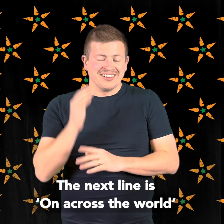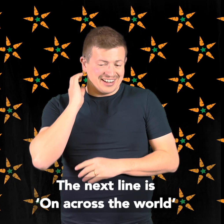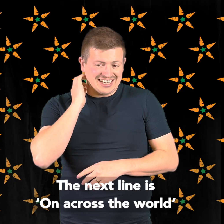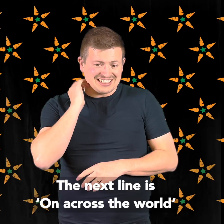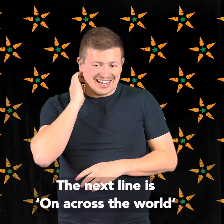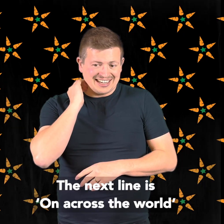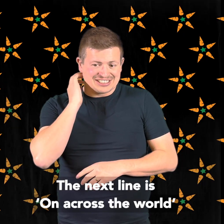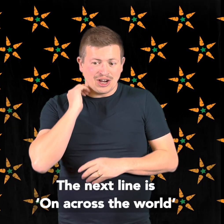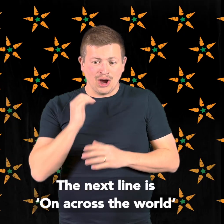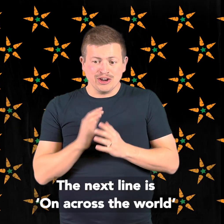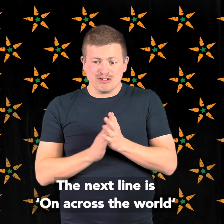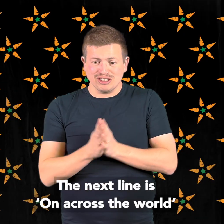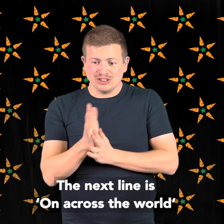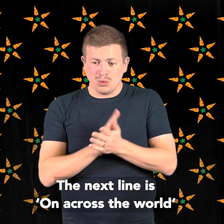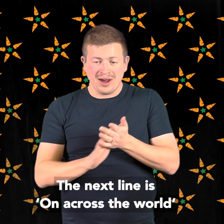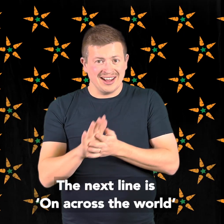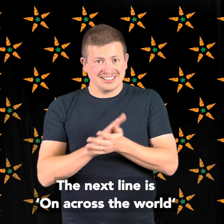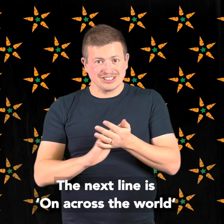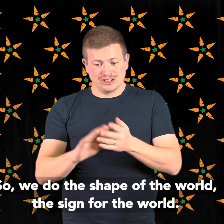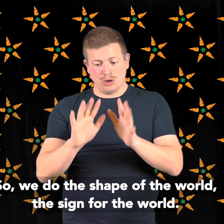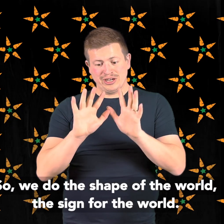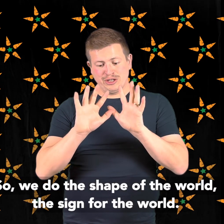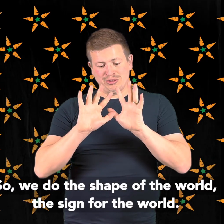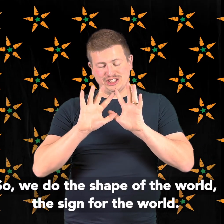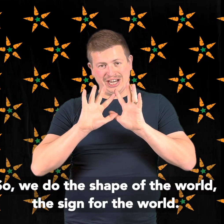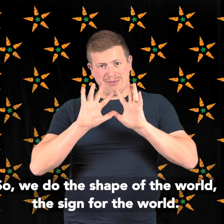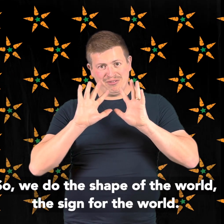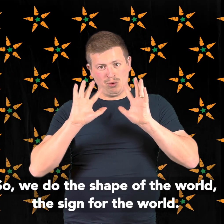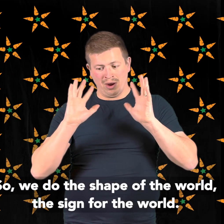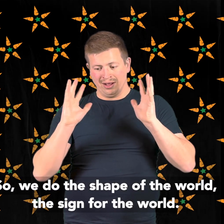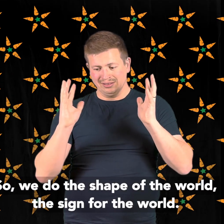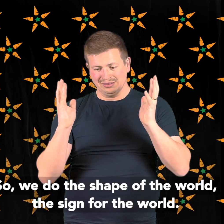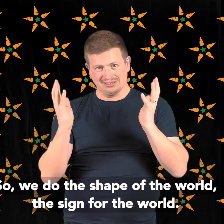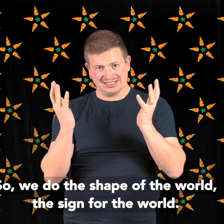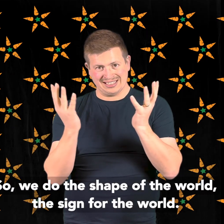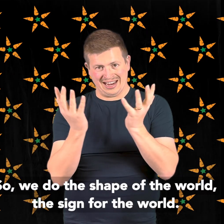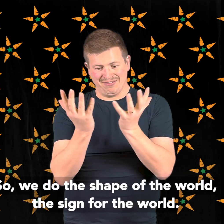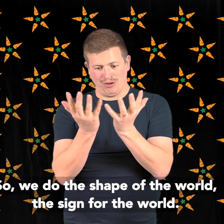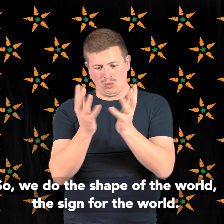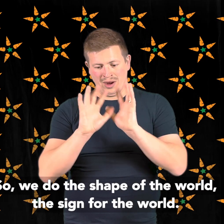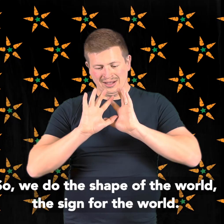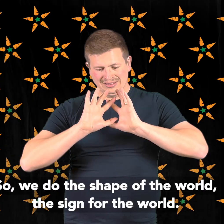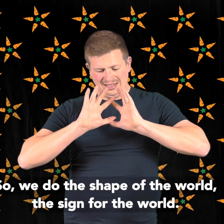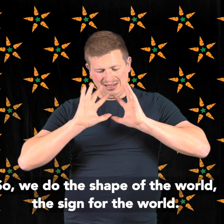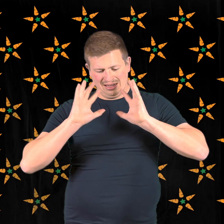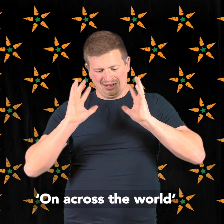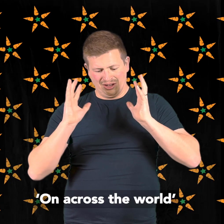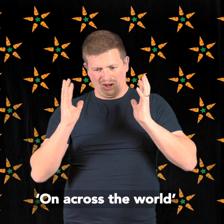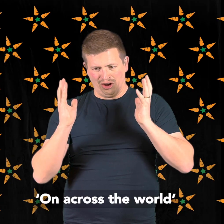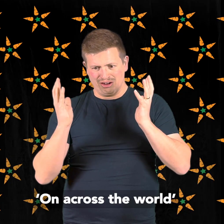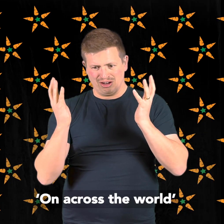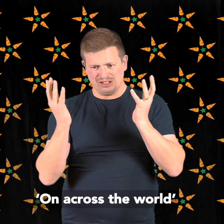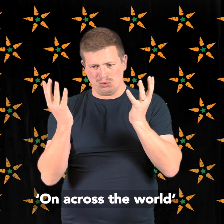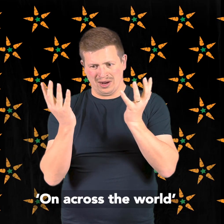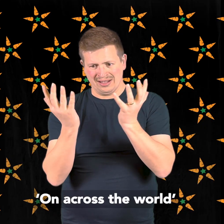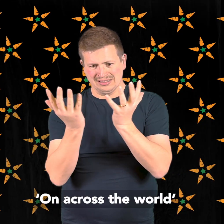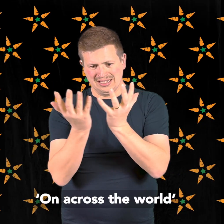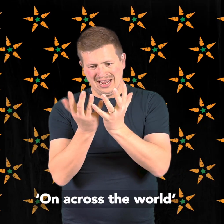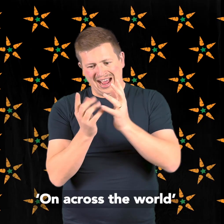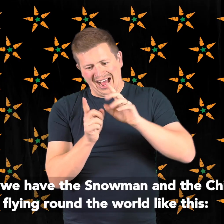next line is "on across the world." So we do the shape of the world, the sign for the world, on across the world, and